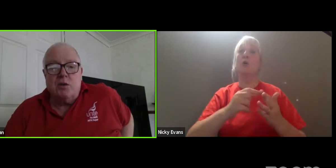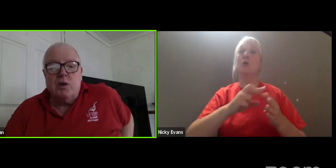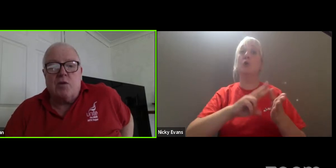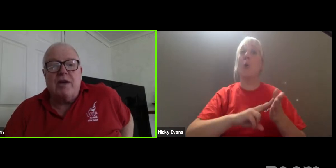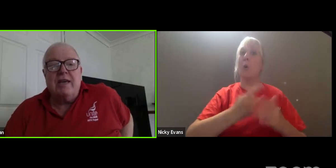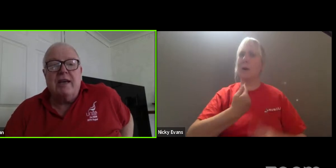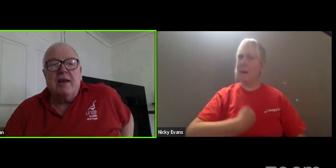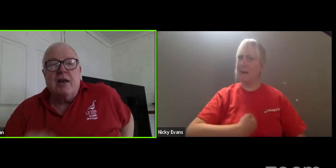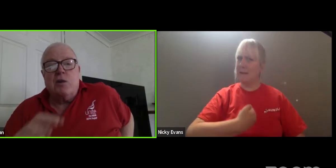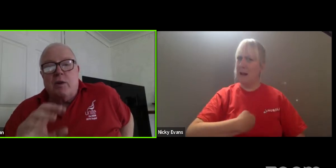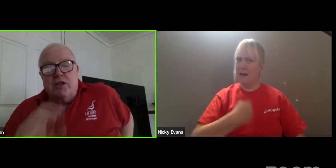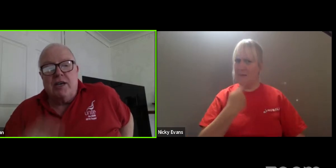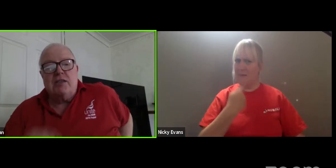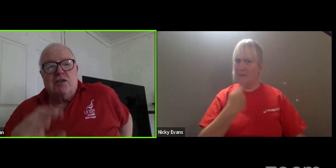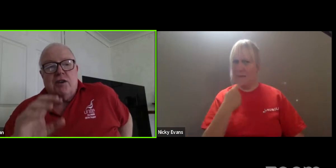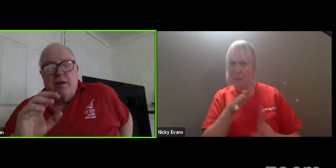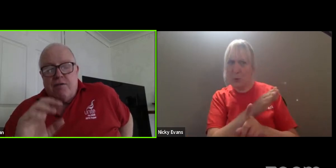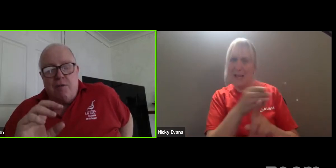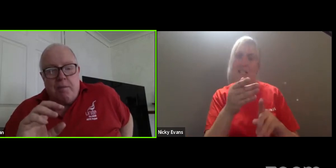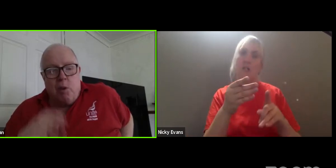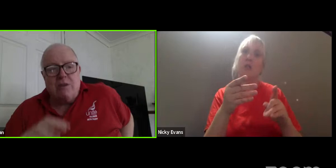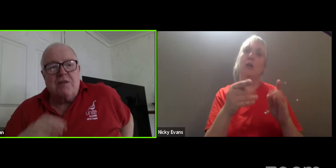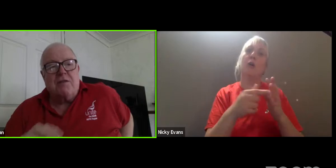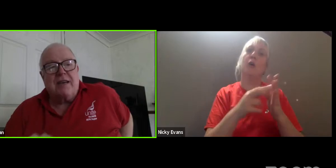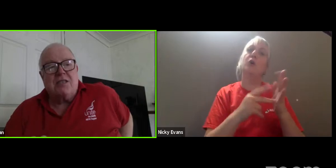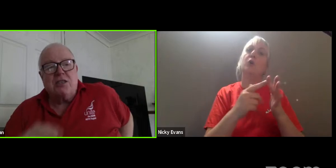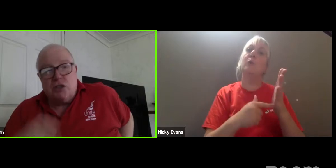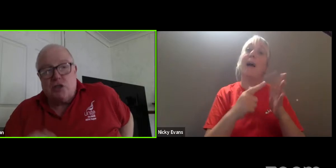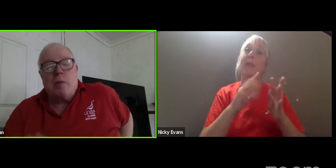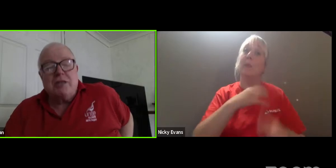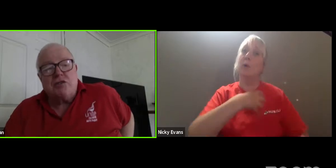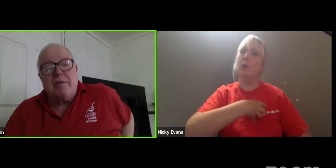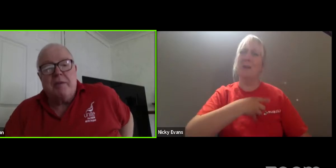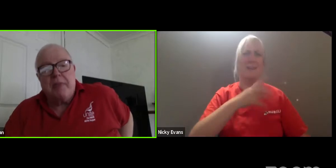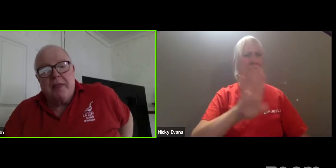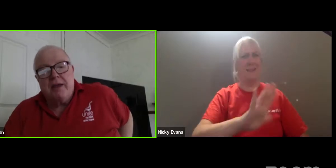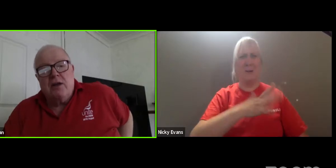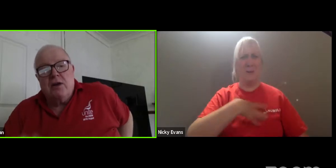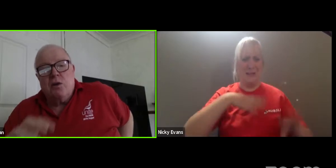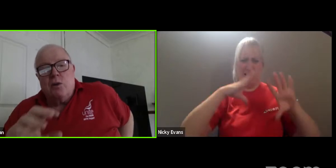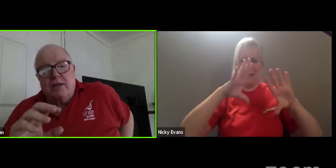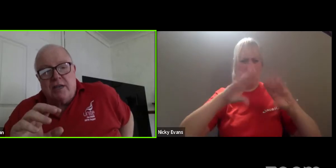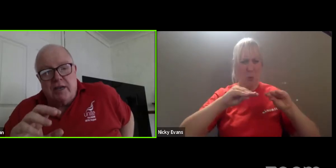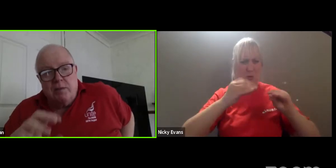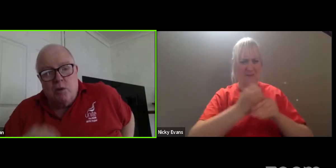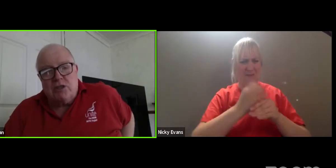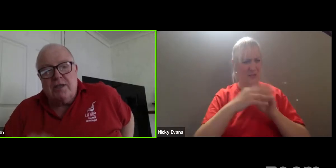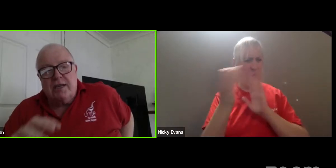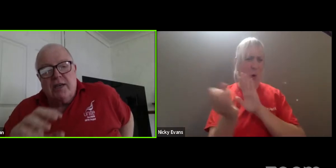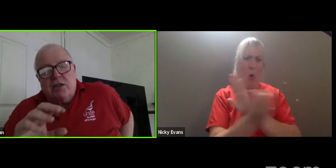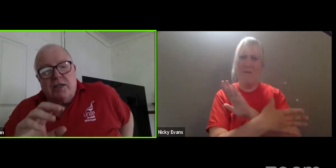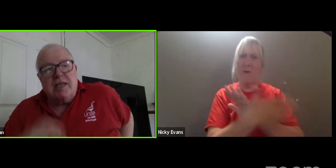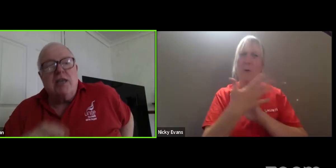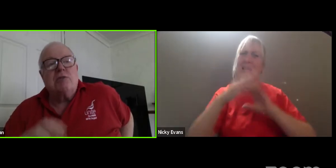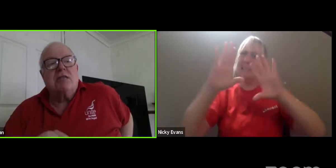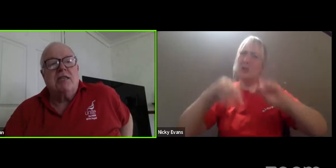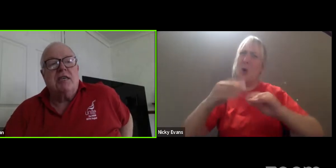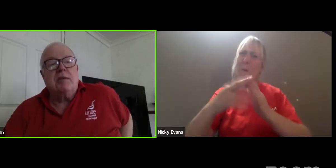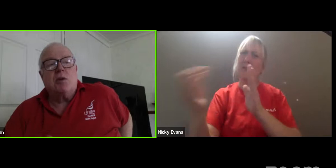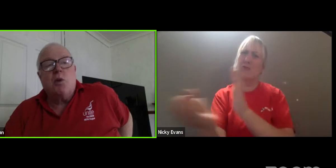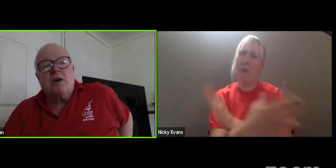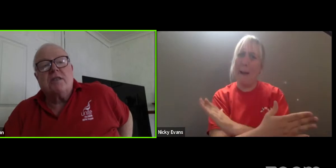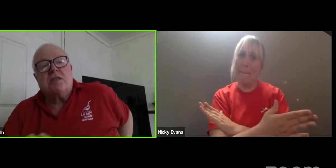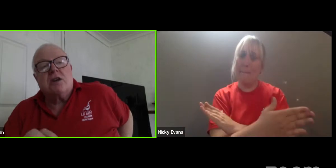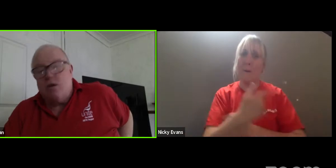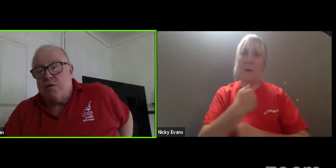Union to agree that we change from pause and fix to stop and scrap. We sent a motion to the TUC